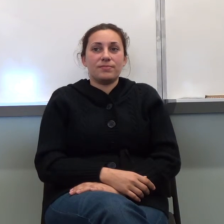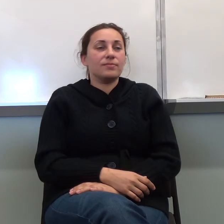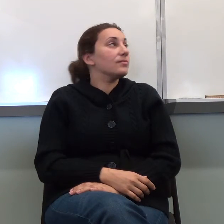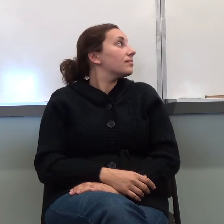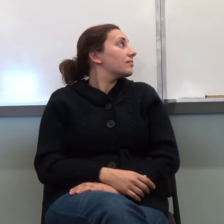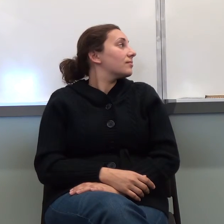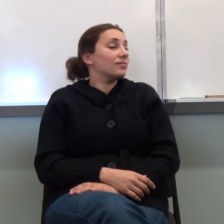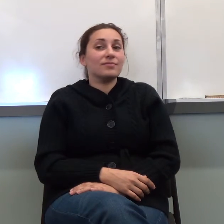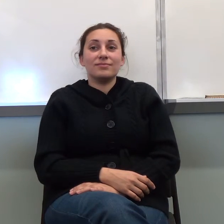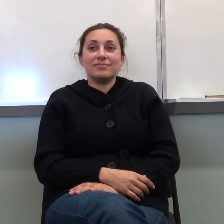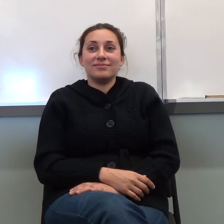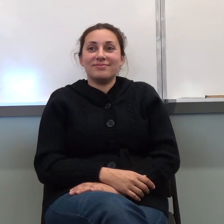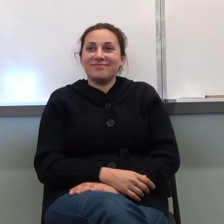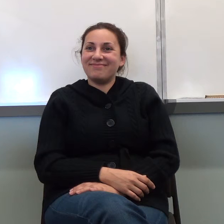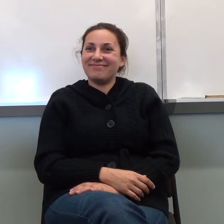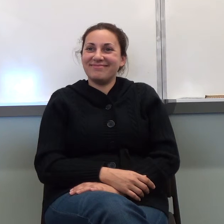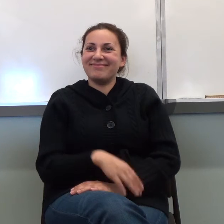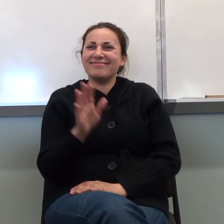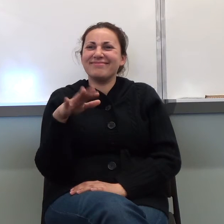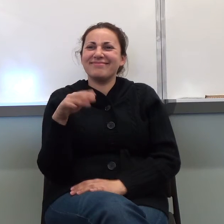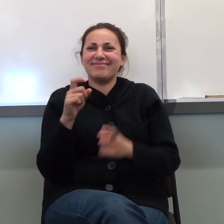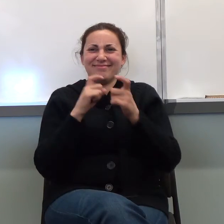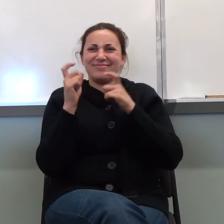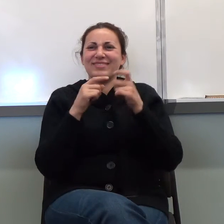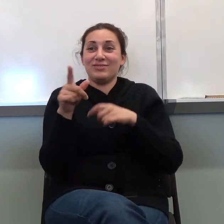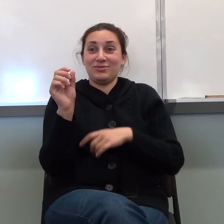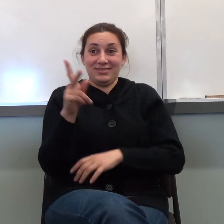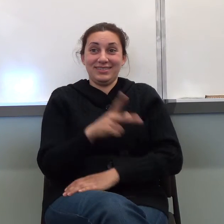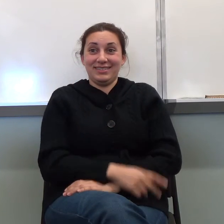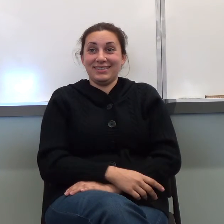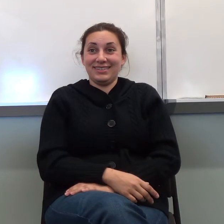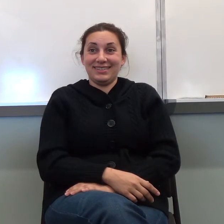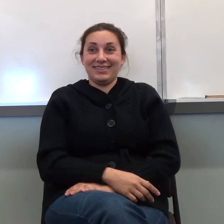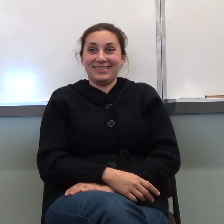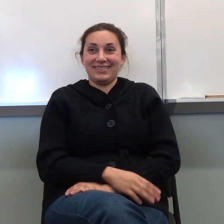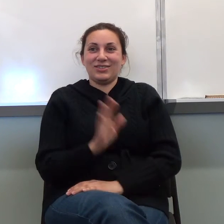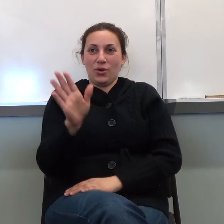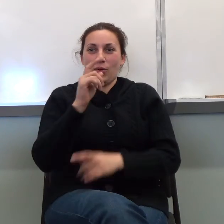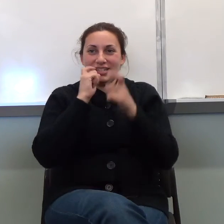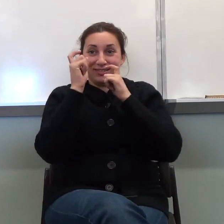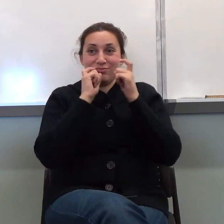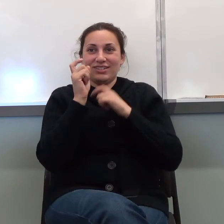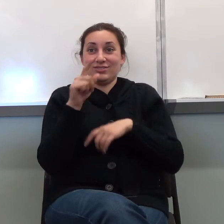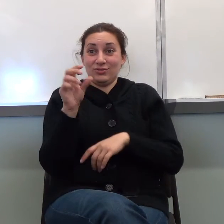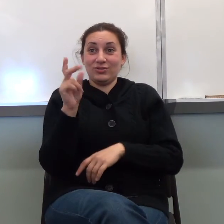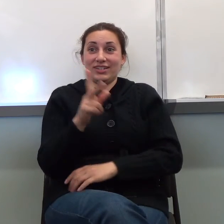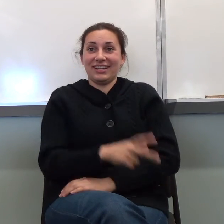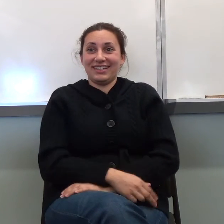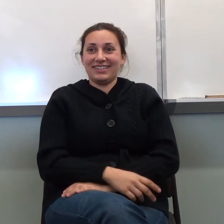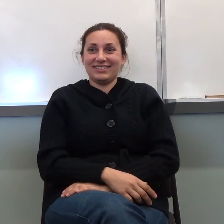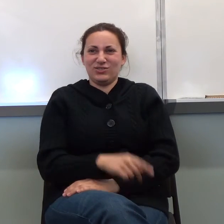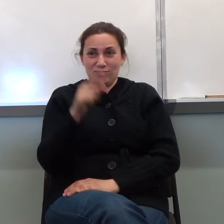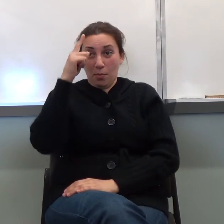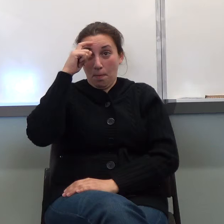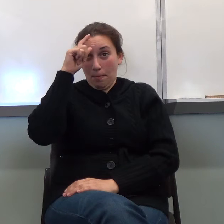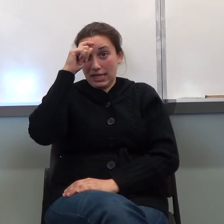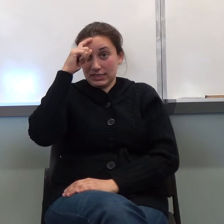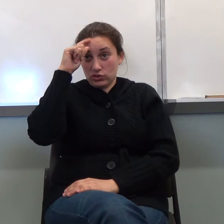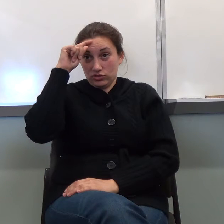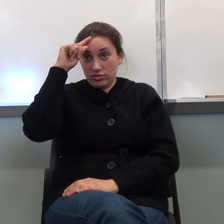Are you gonna, exactly what sections of the test is the test gonna be on, so? I don't have it memorized, so if you could wait